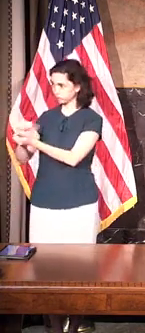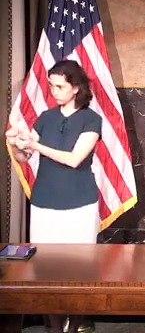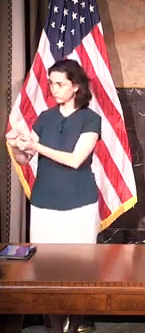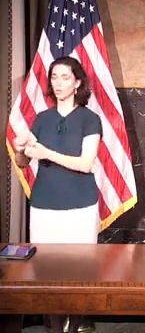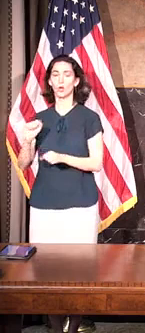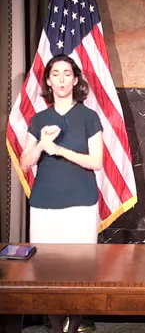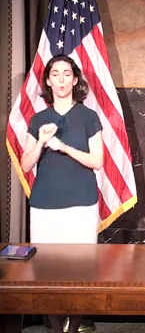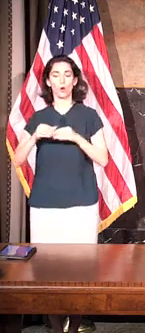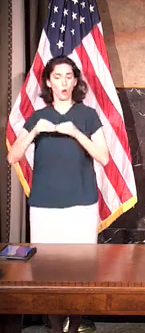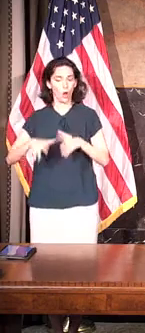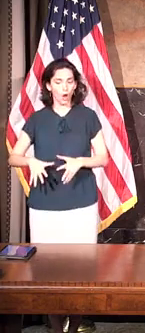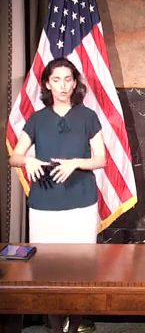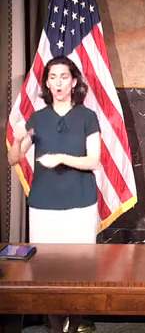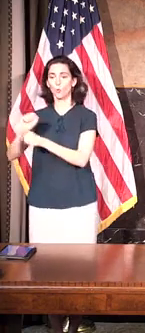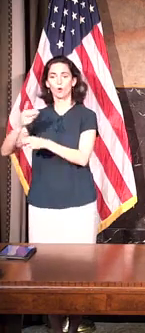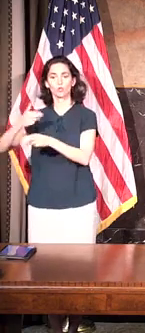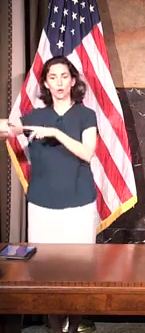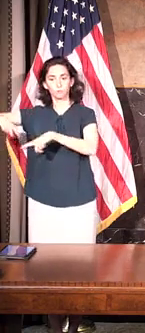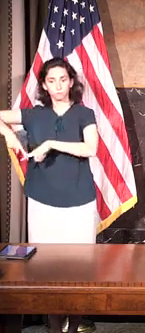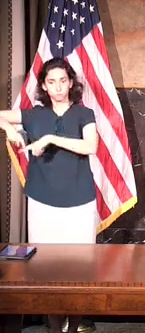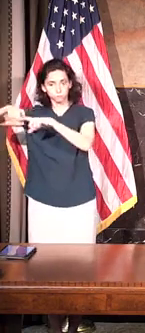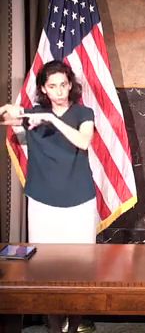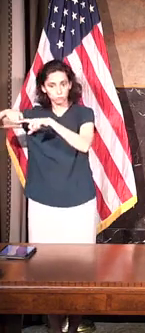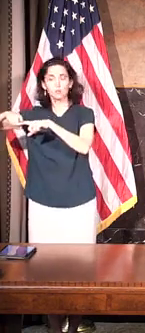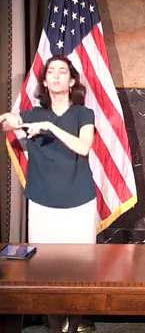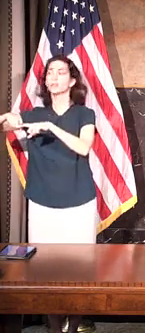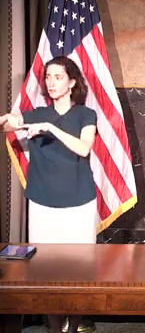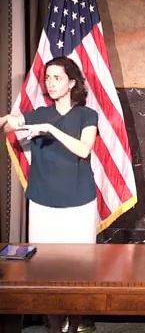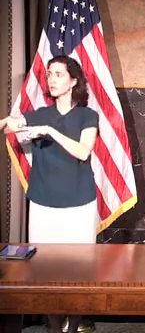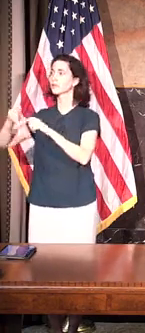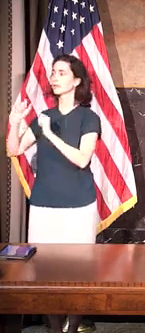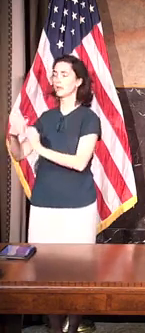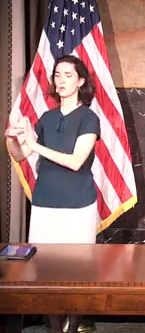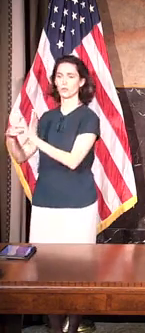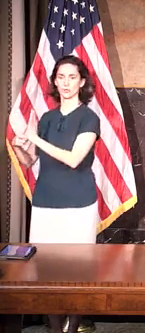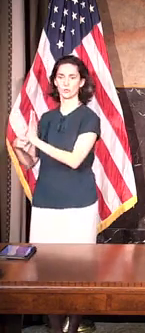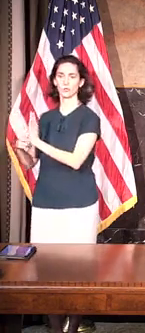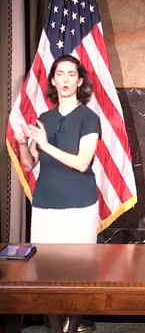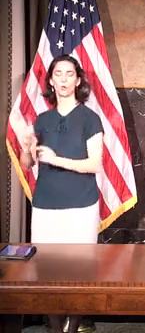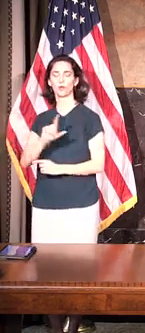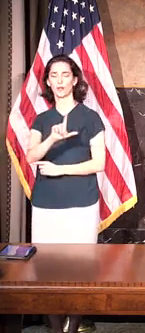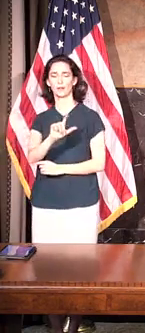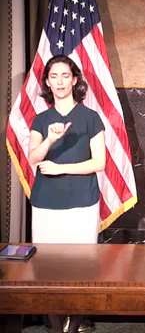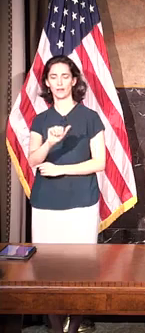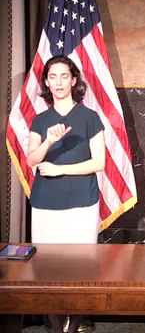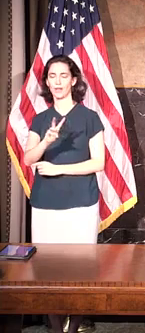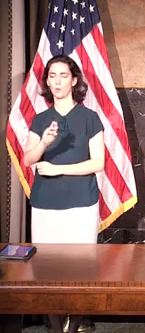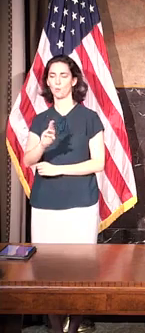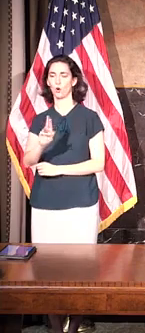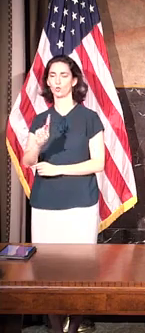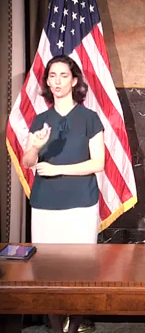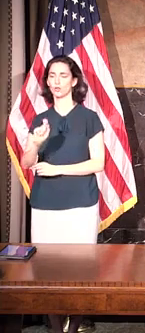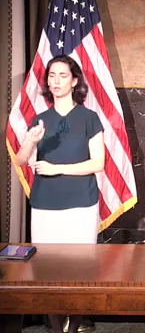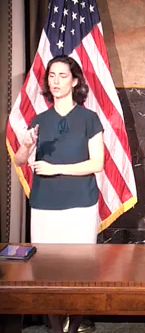of the storm. They should register for DUA at laworks.net, laworks.net.